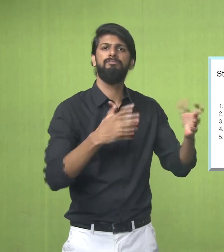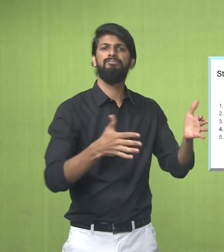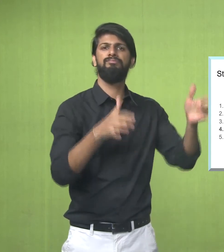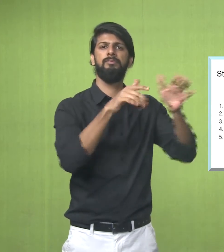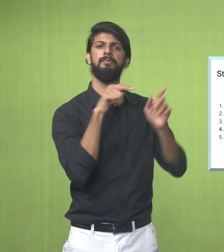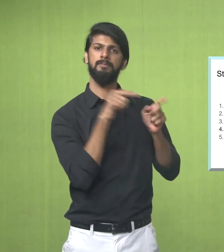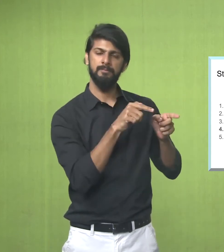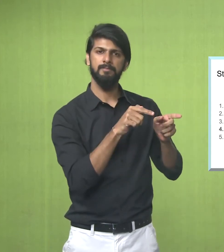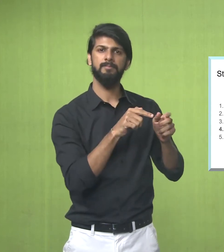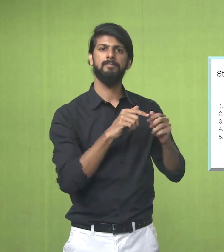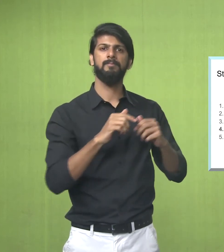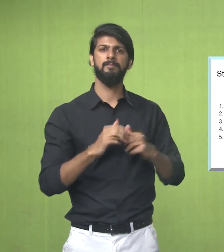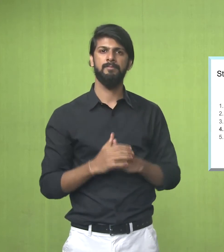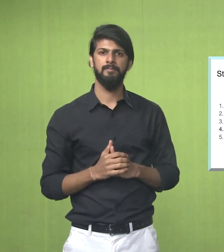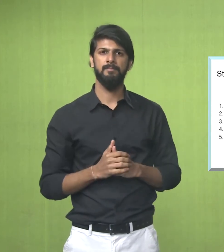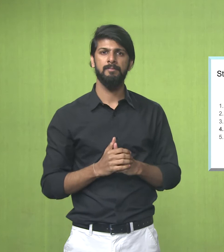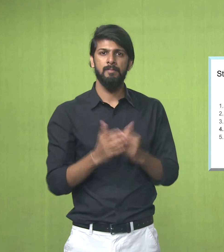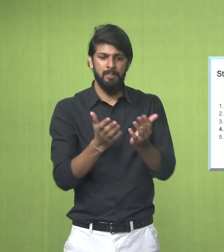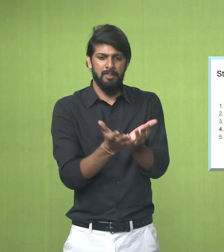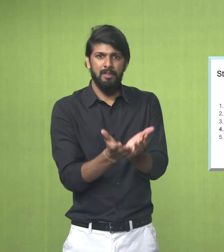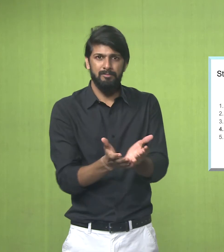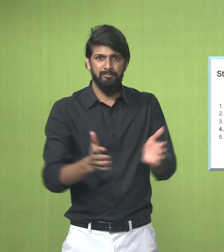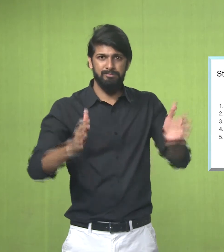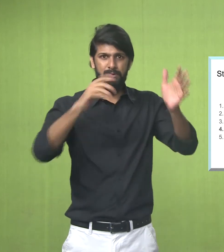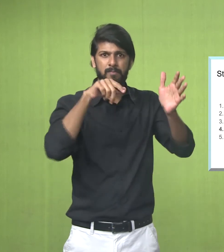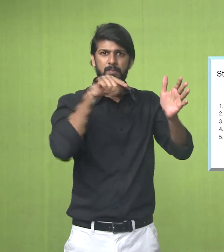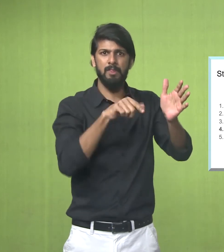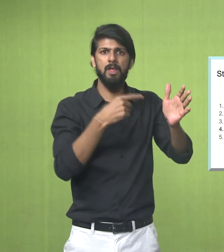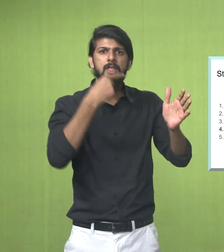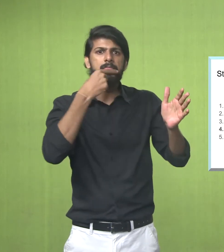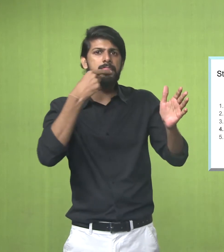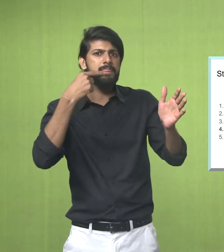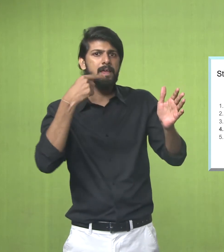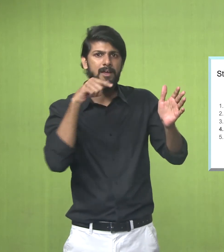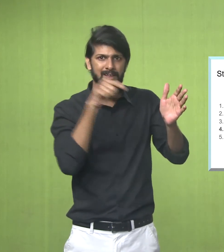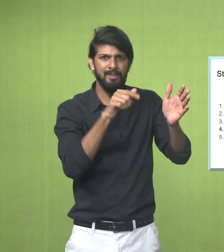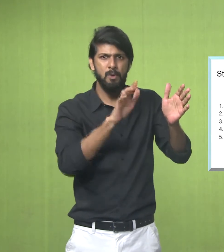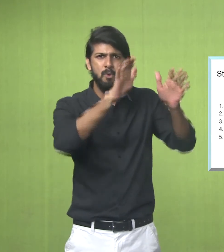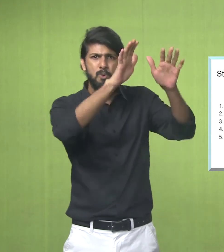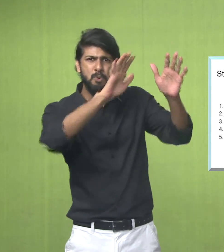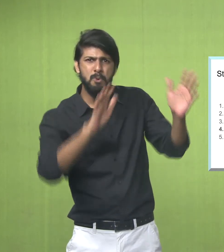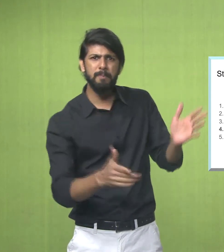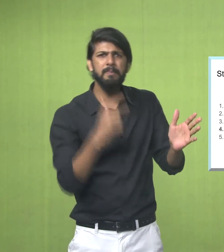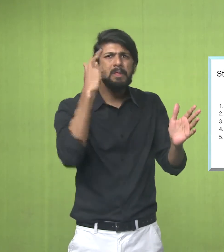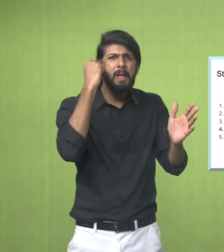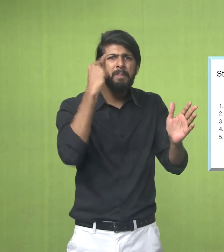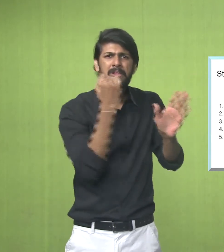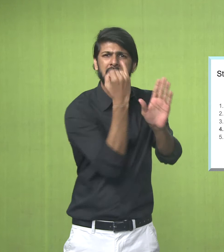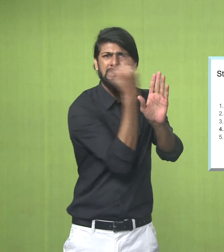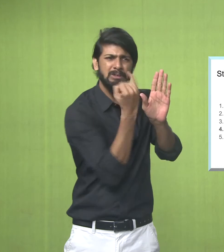civilization from Harappa made this in their style. The jar is red in color, also has